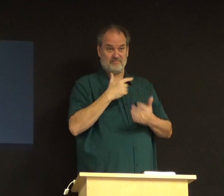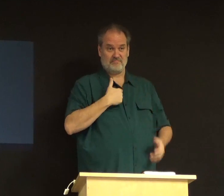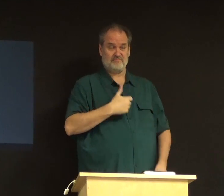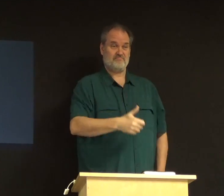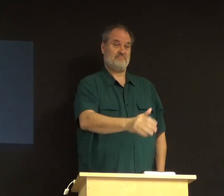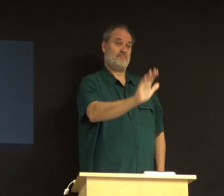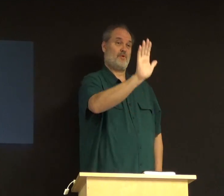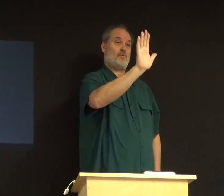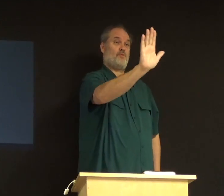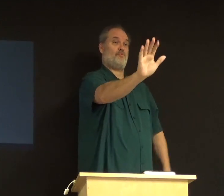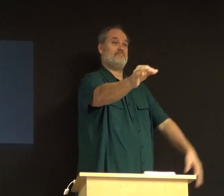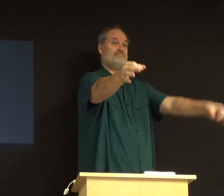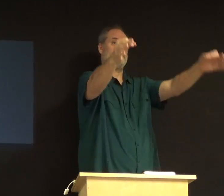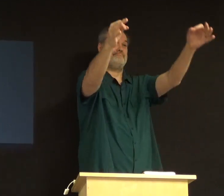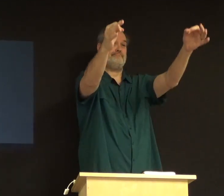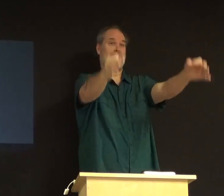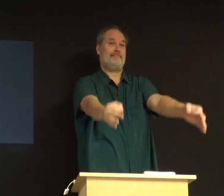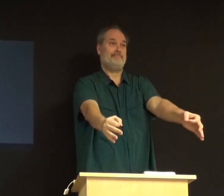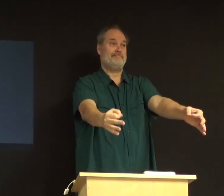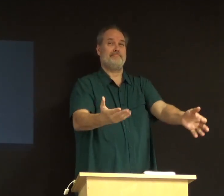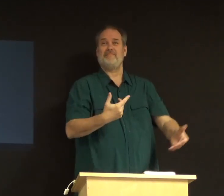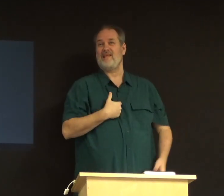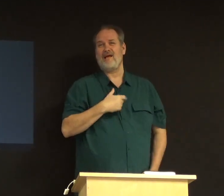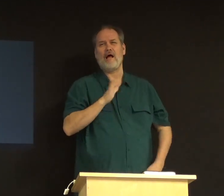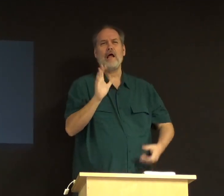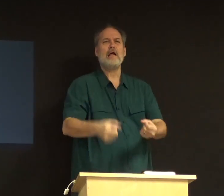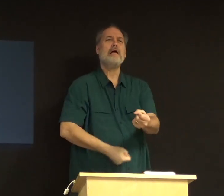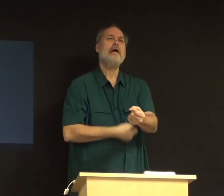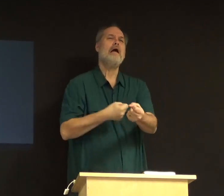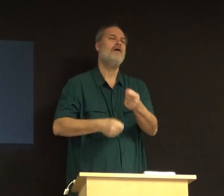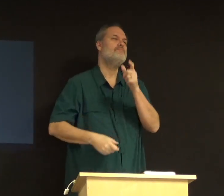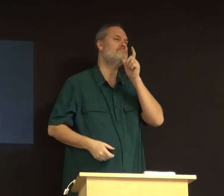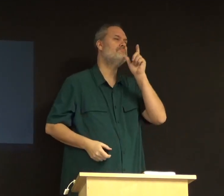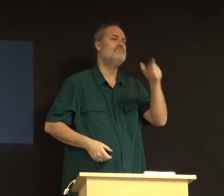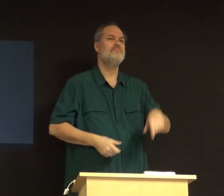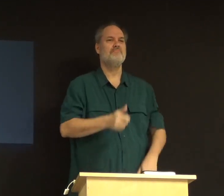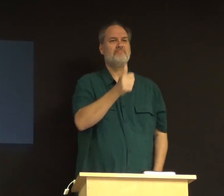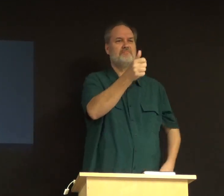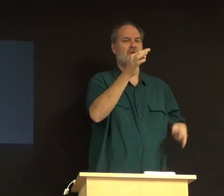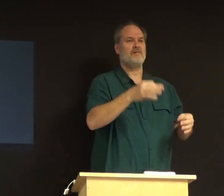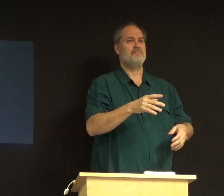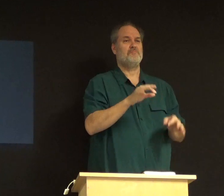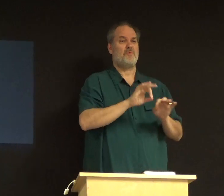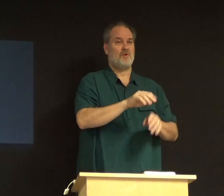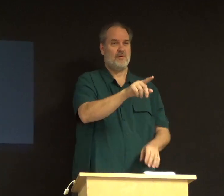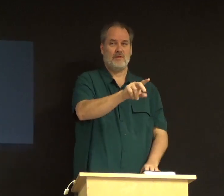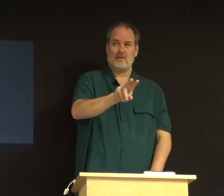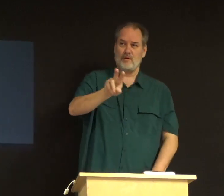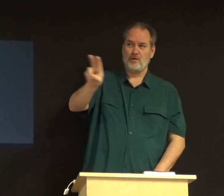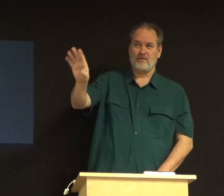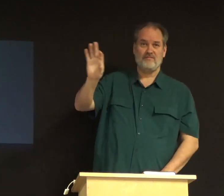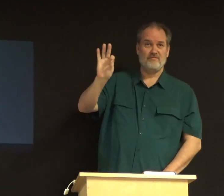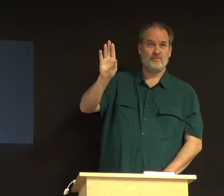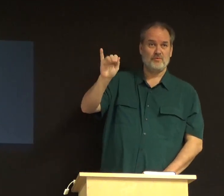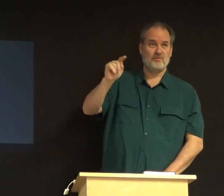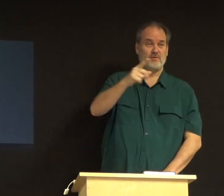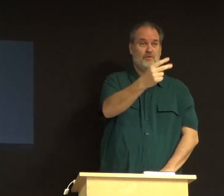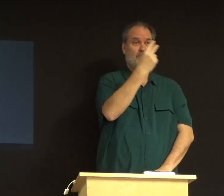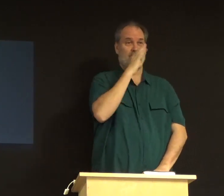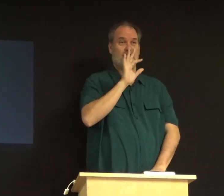You can do what you want to do. You can believe them, or you can believe them. I don't make it guilty for